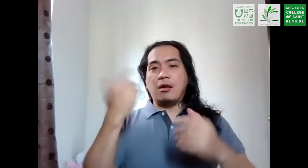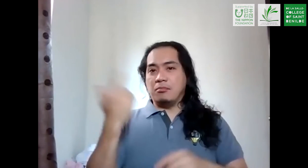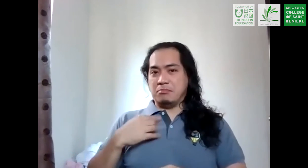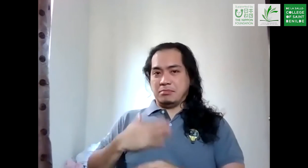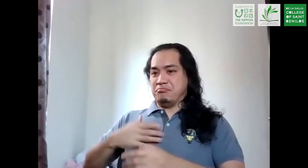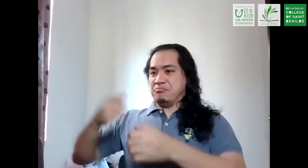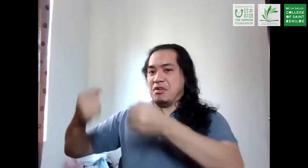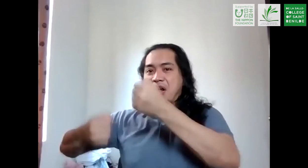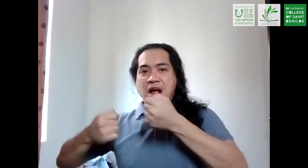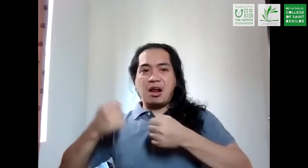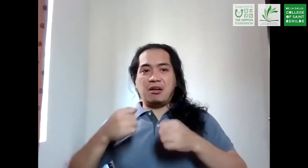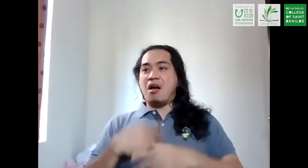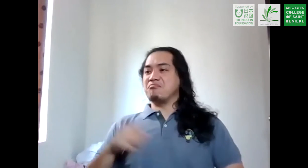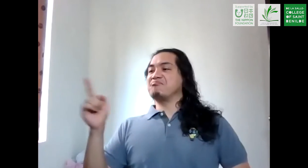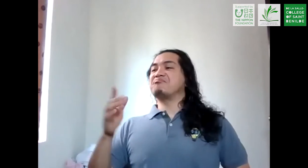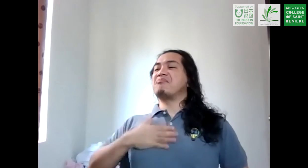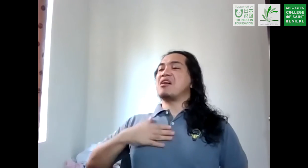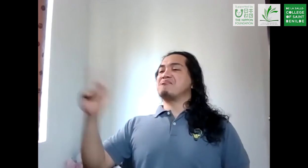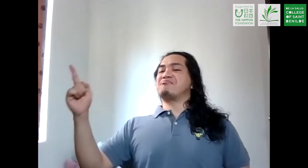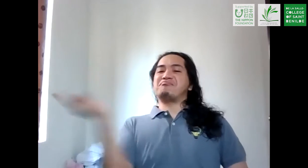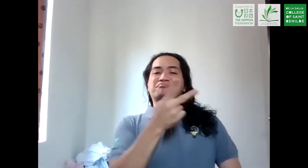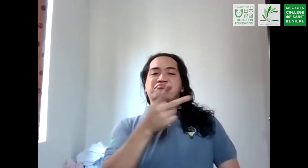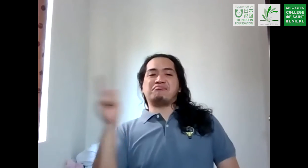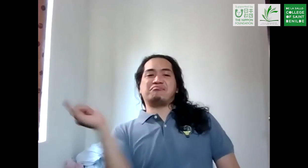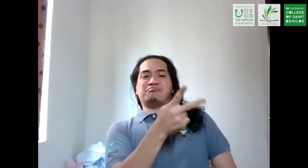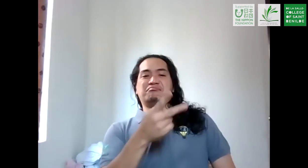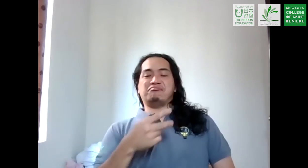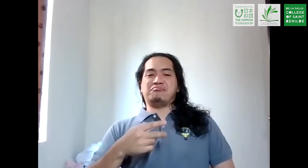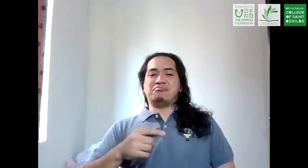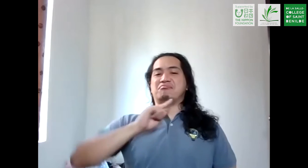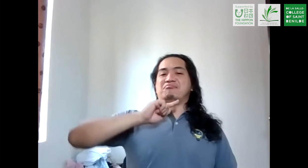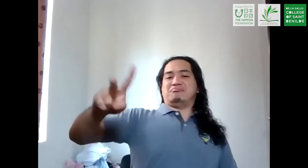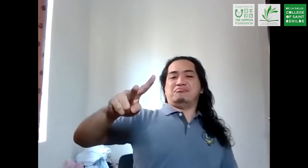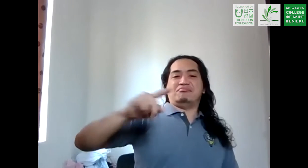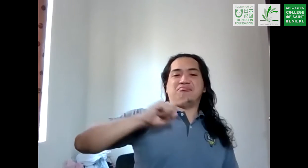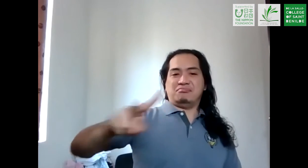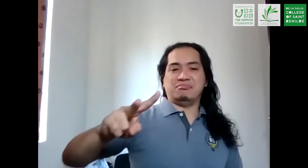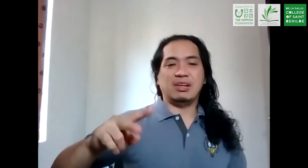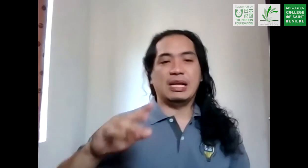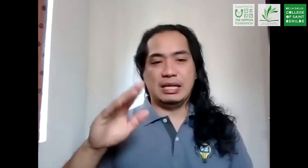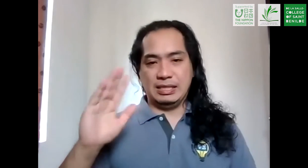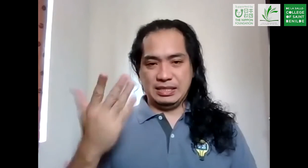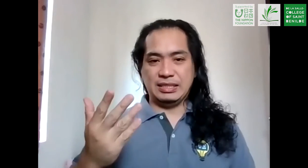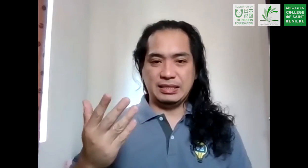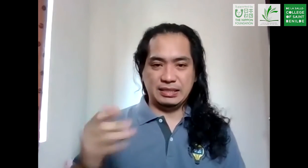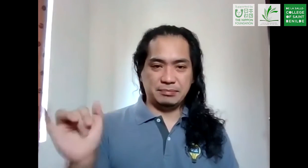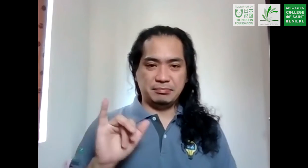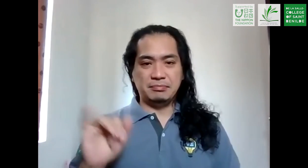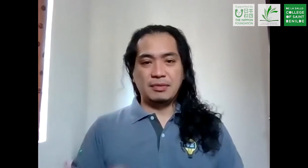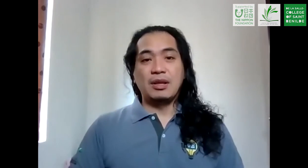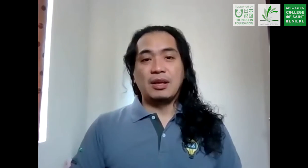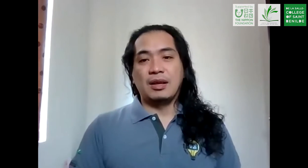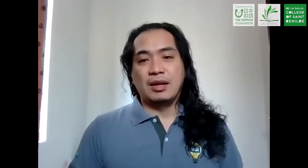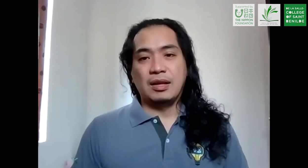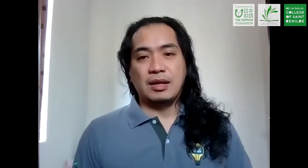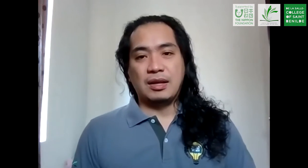than the other, a comparison. Like my car is bigger than yours, or even in the concept of